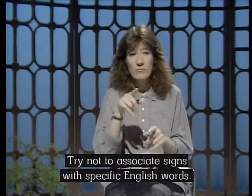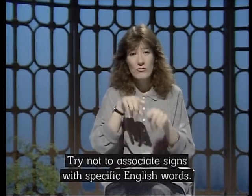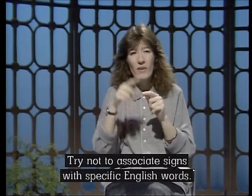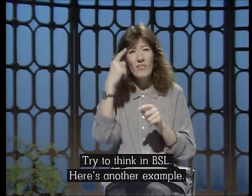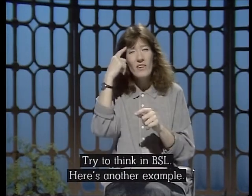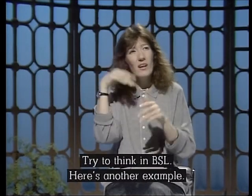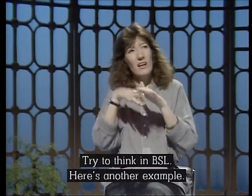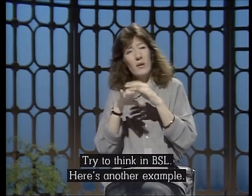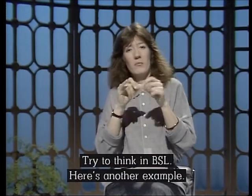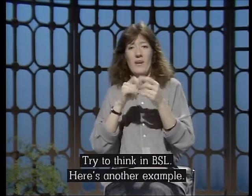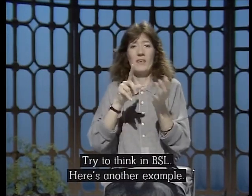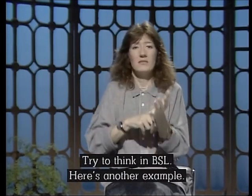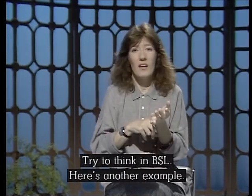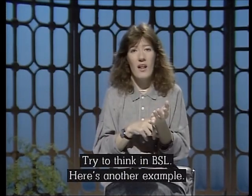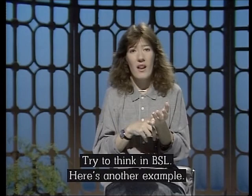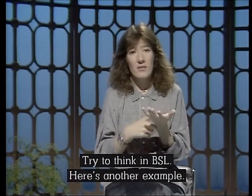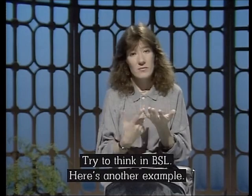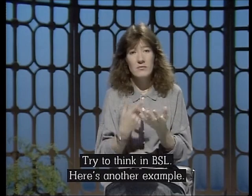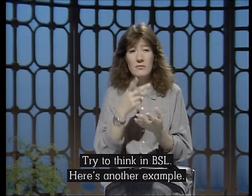to think in BSL.